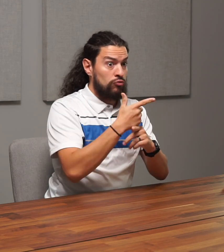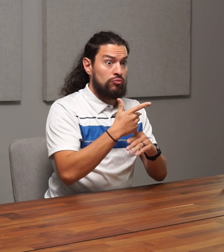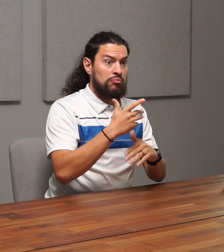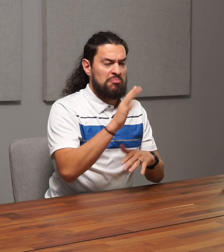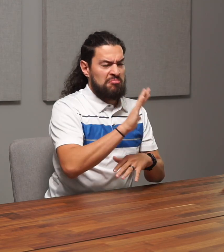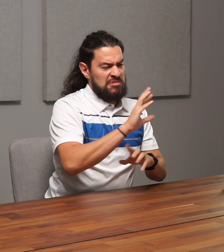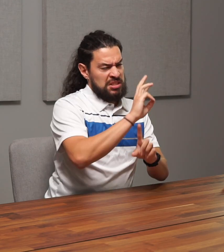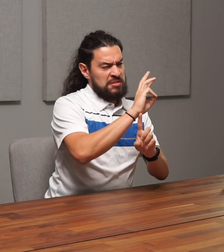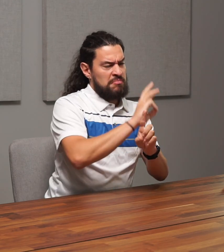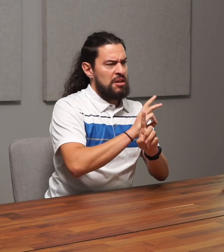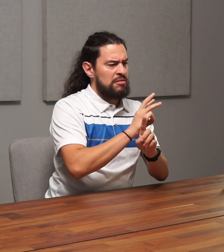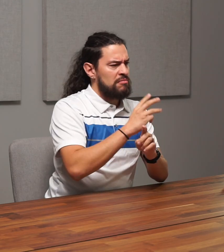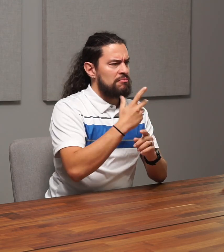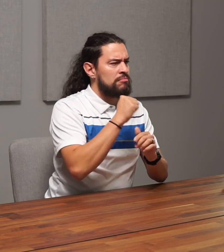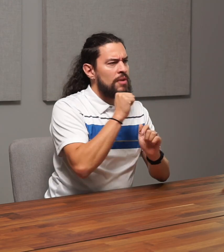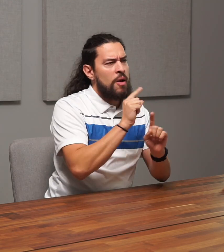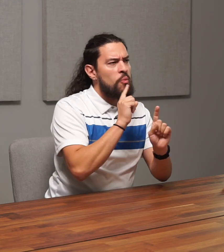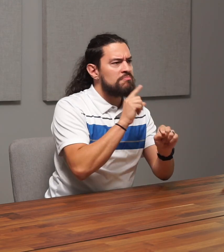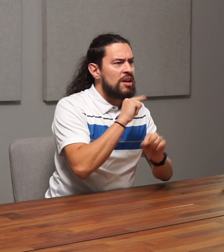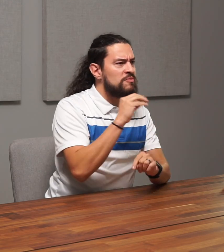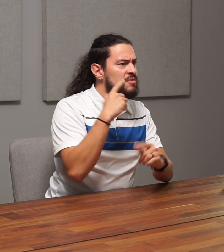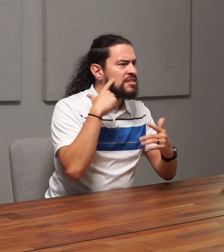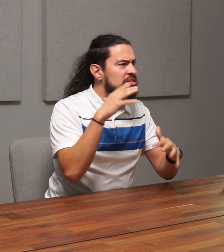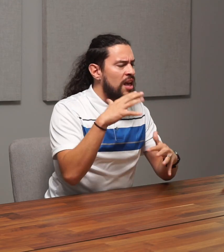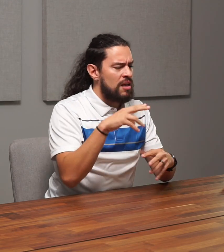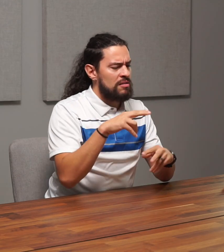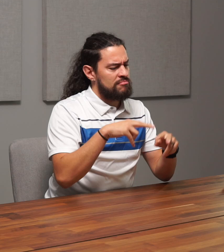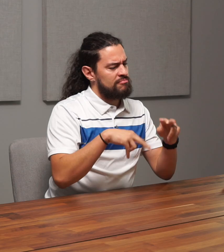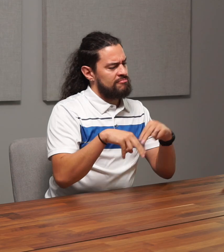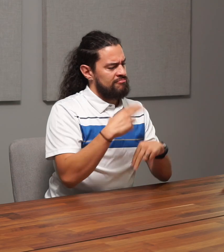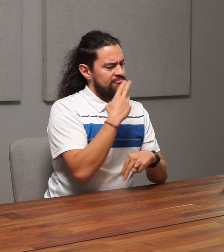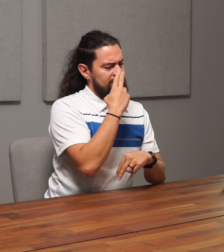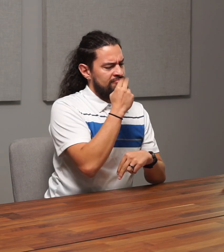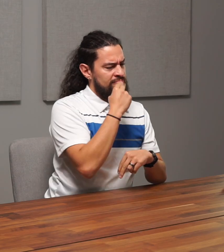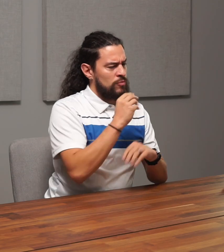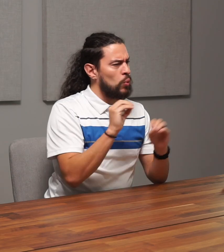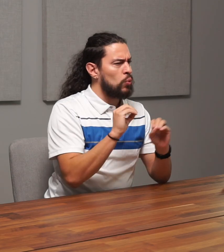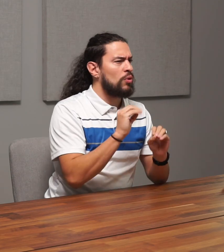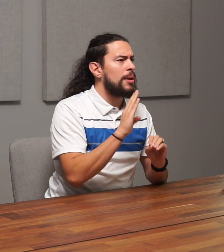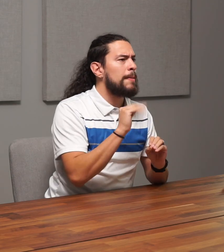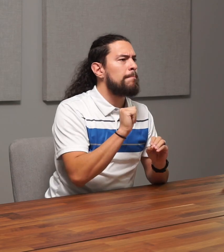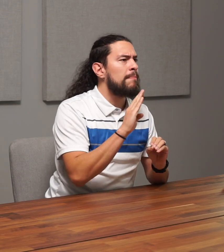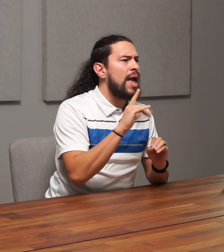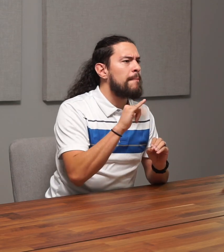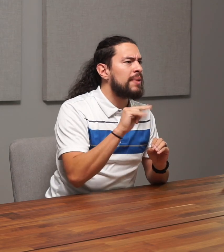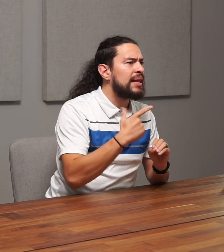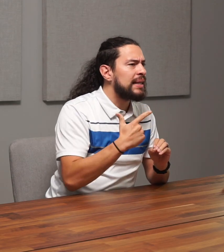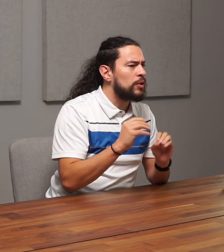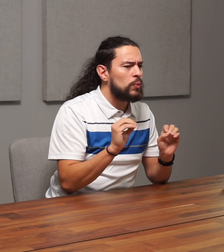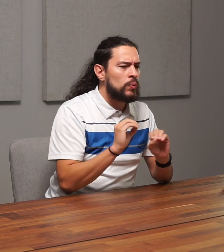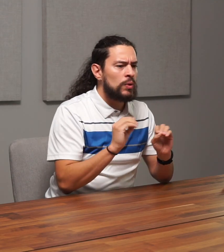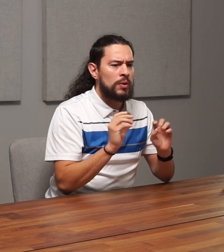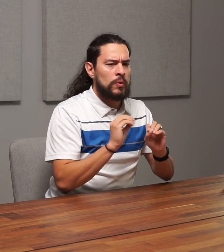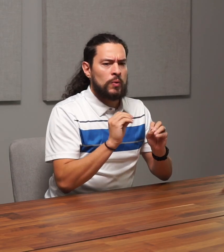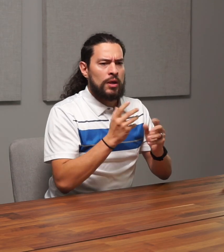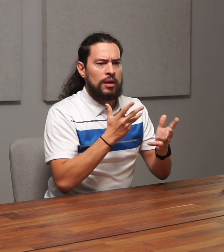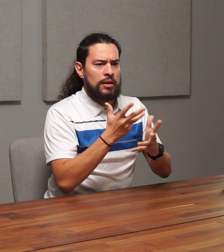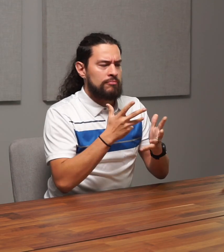early on i'd say probably when we were about six months that we were not responsive to sound we weren't making any babbling noises